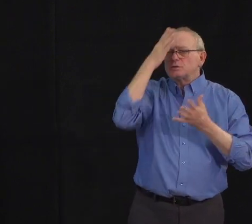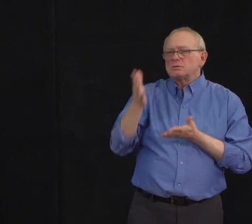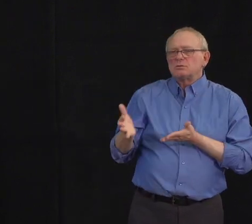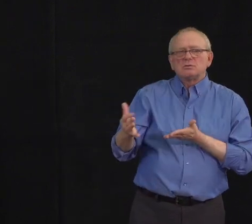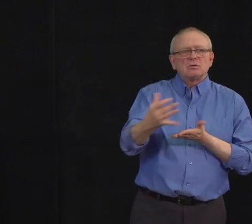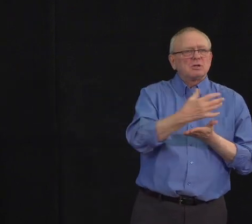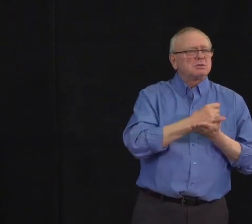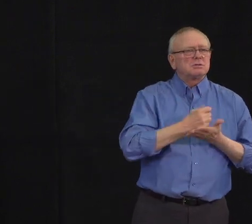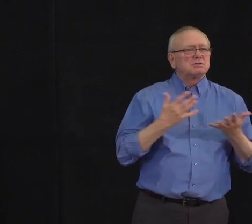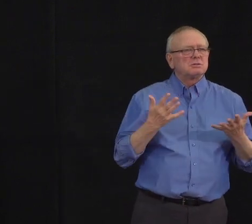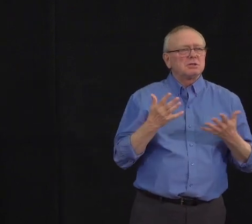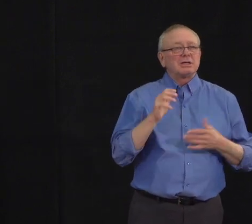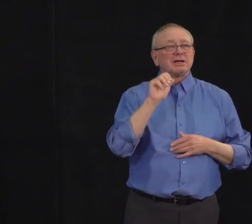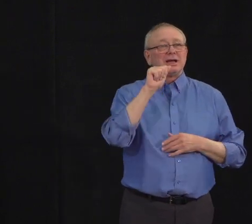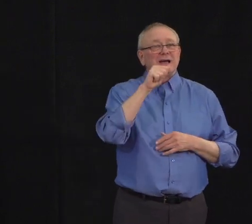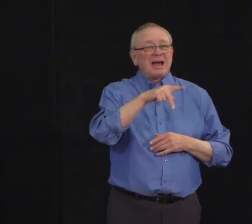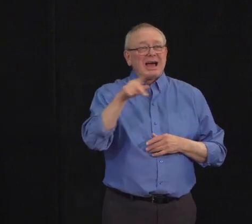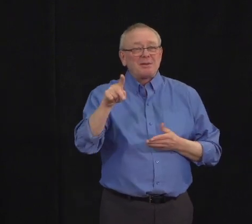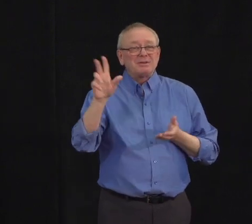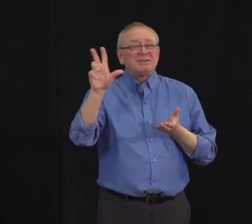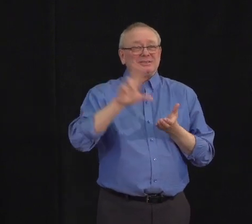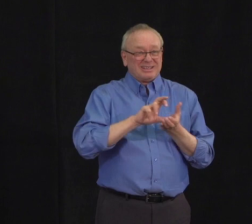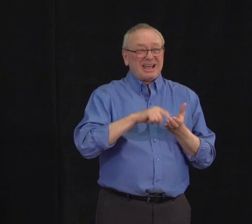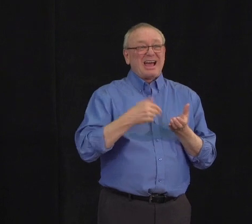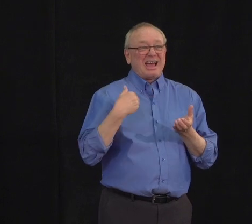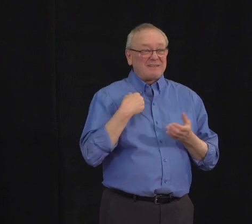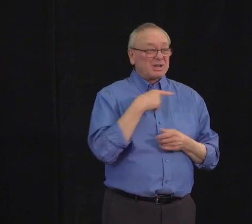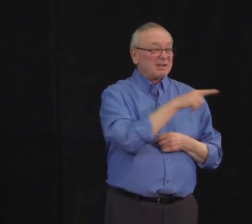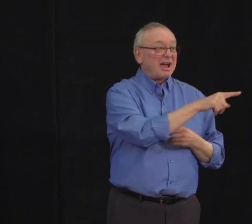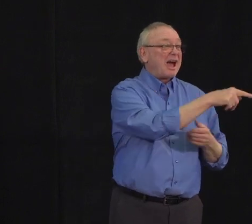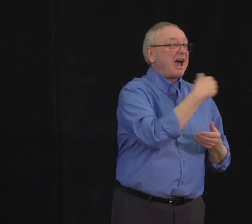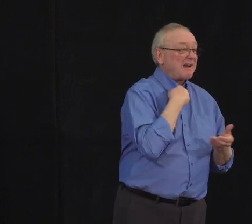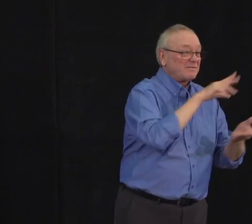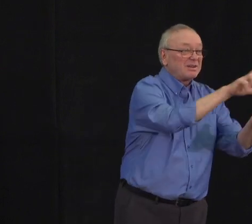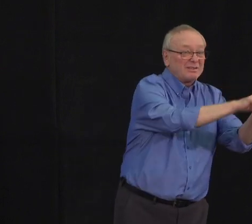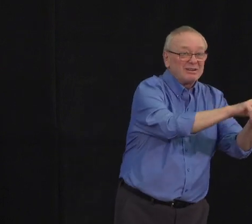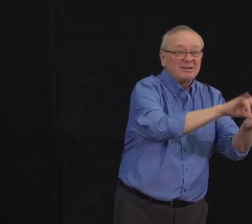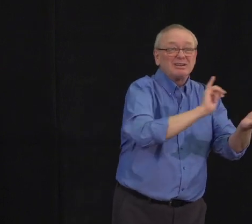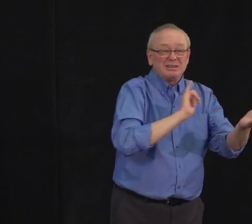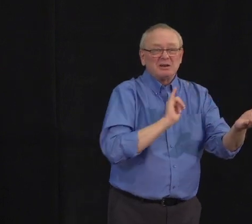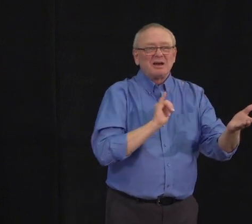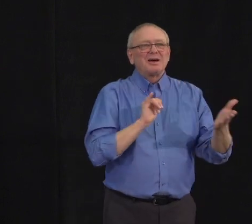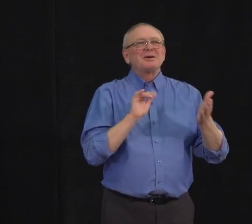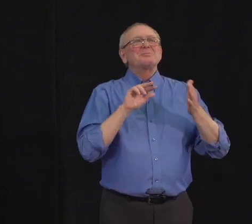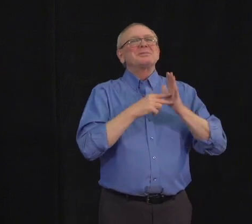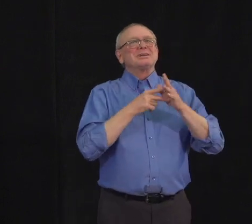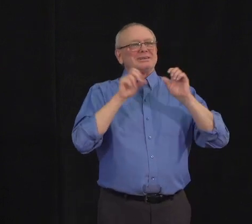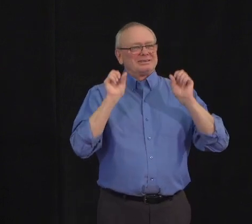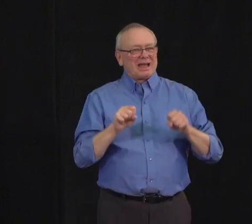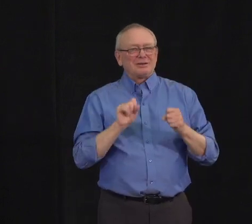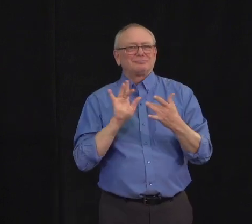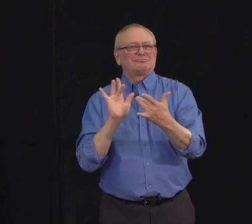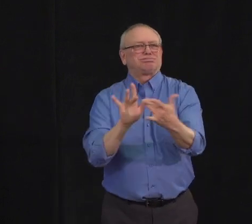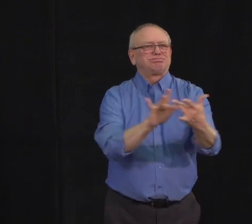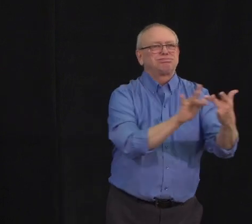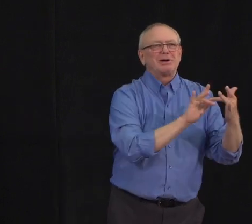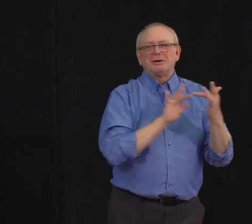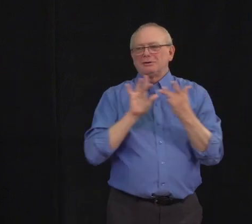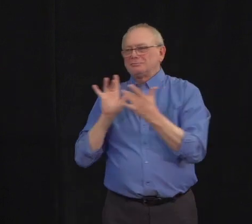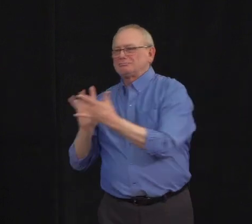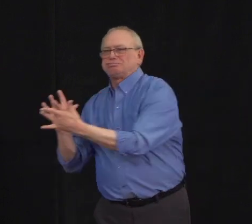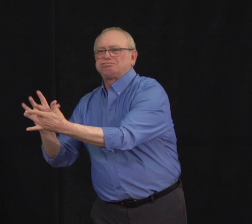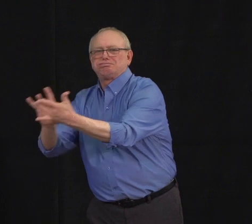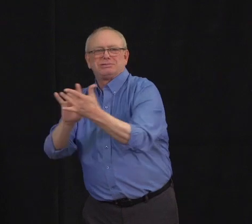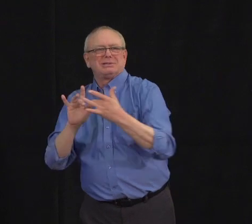contact that person and let them know they may have been exposed to COVID-19. The use of technology for this purpose may